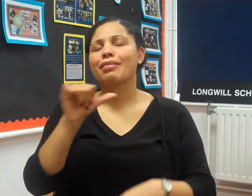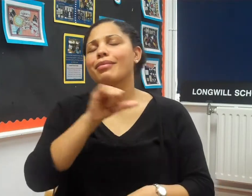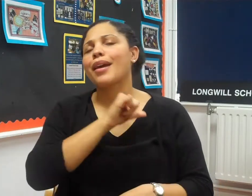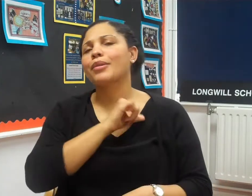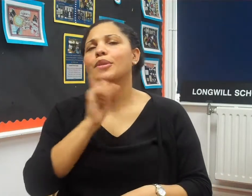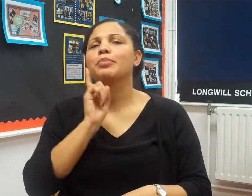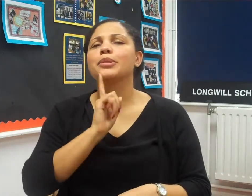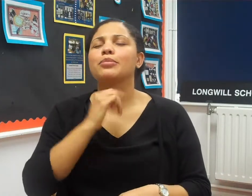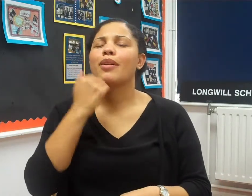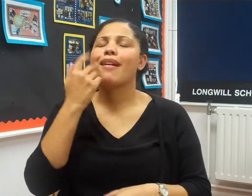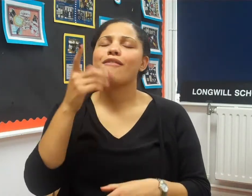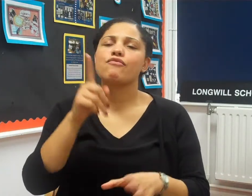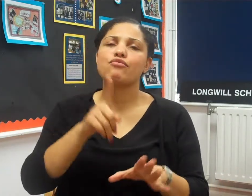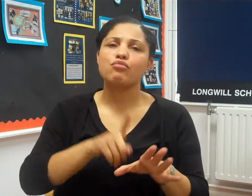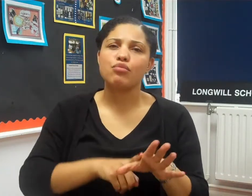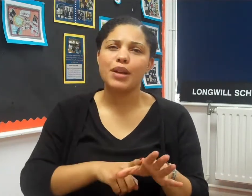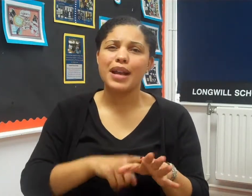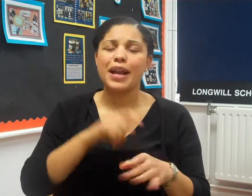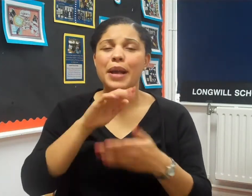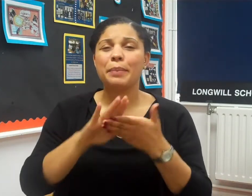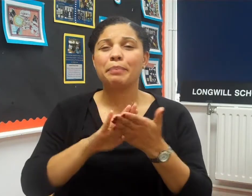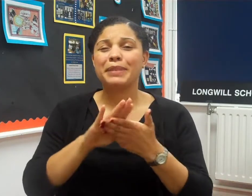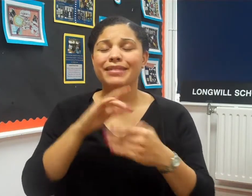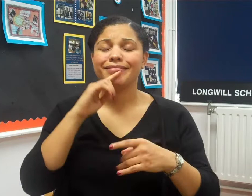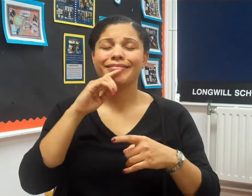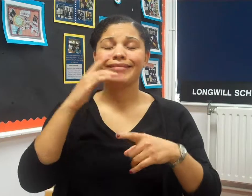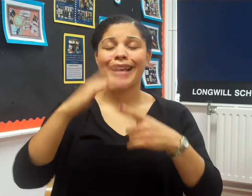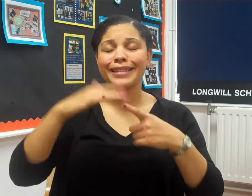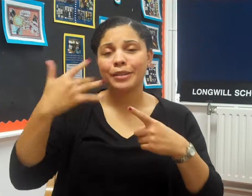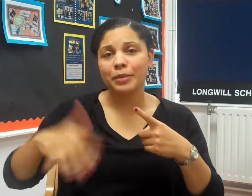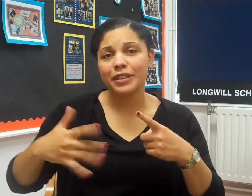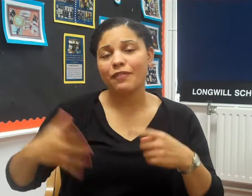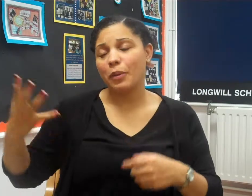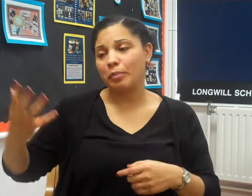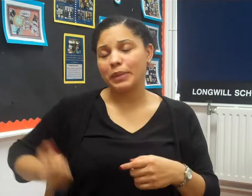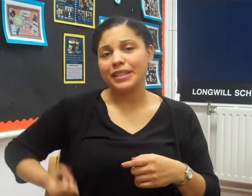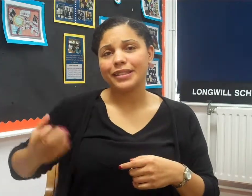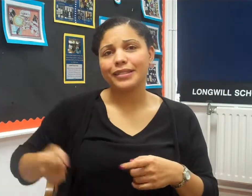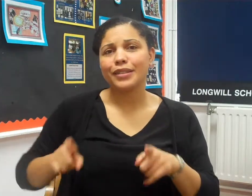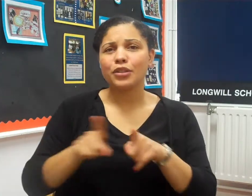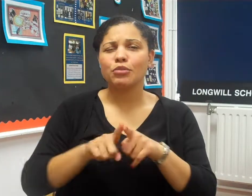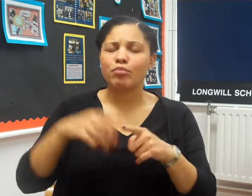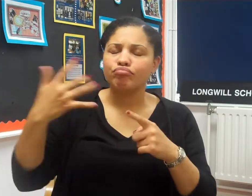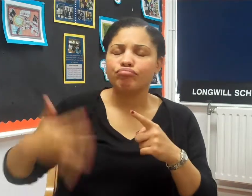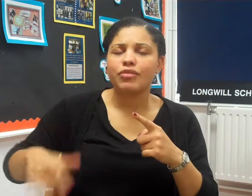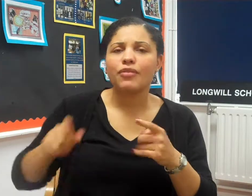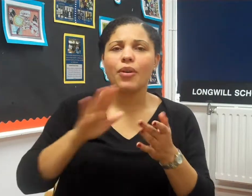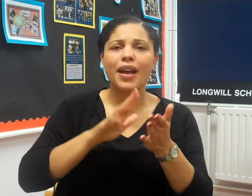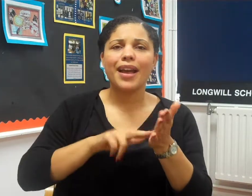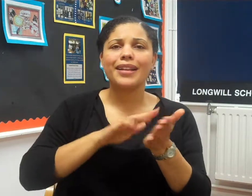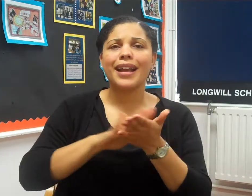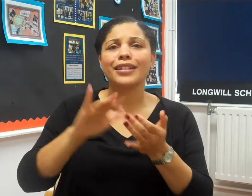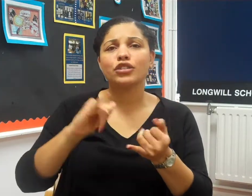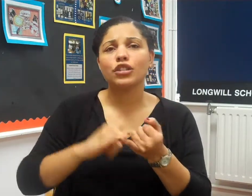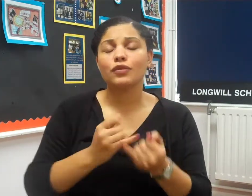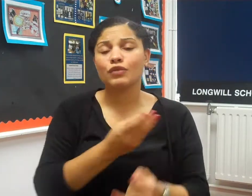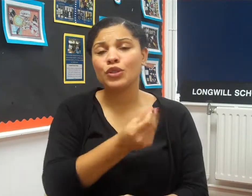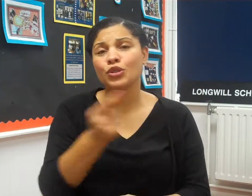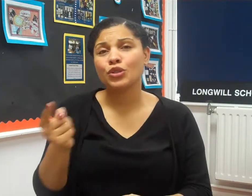in a significant cost to business and the health economy, and to a few far more serious consequences. The flu vaccine is